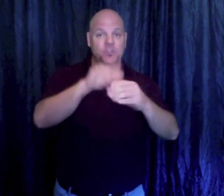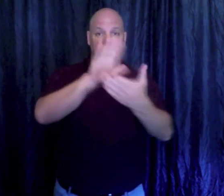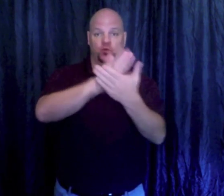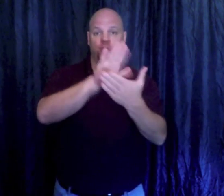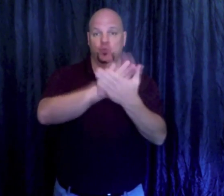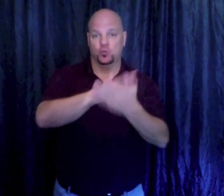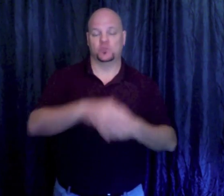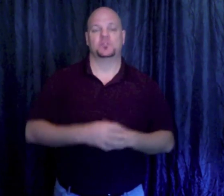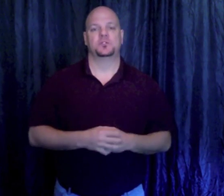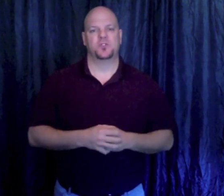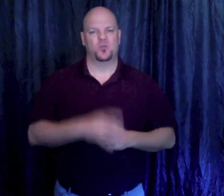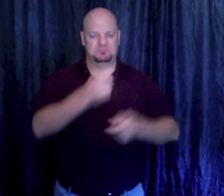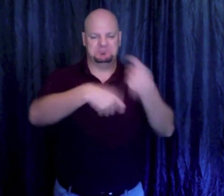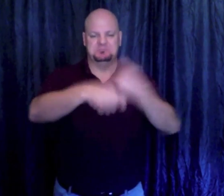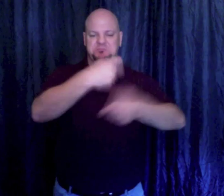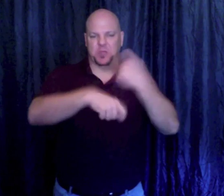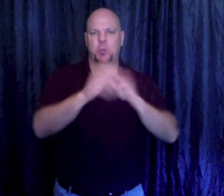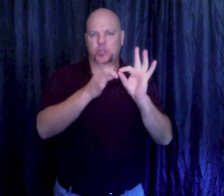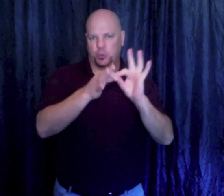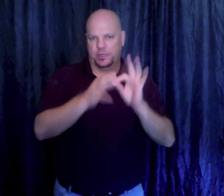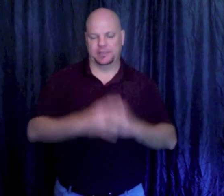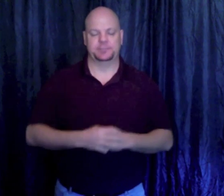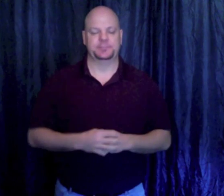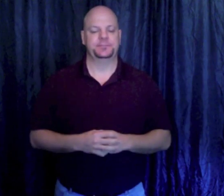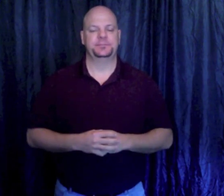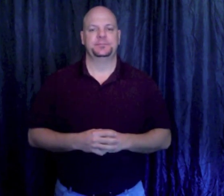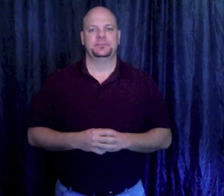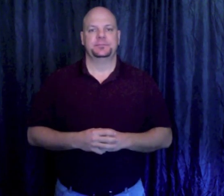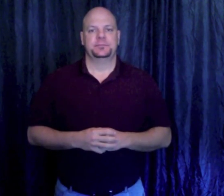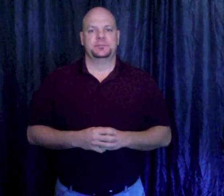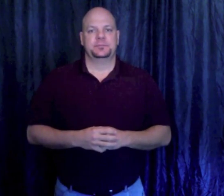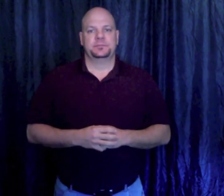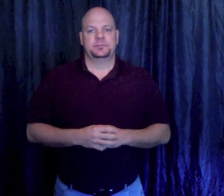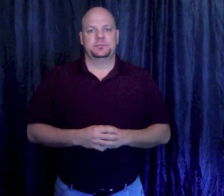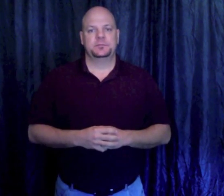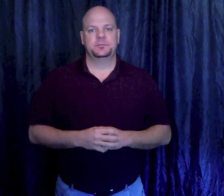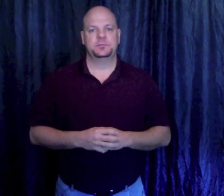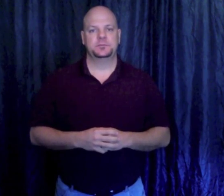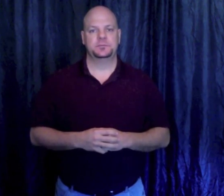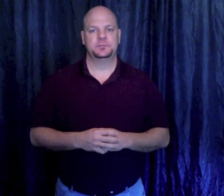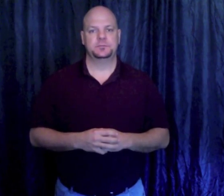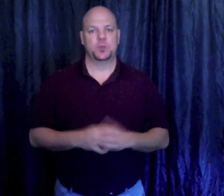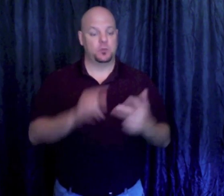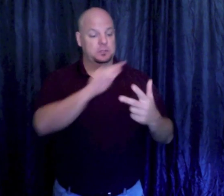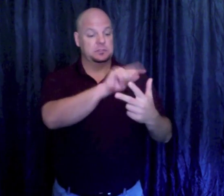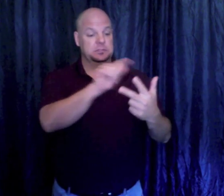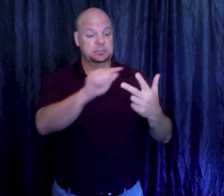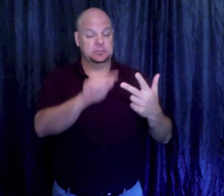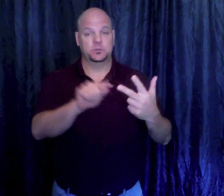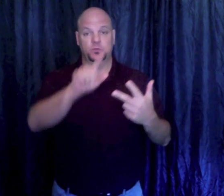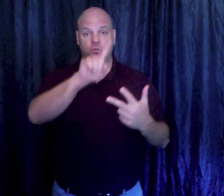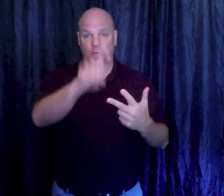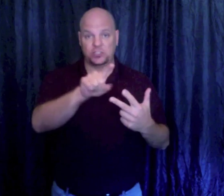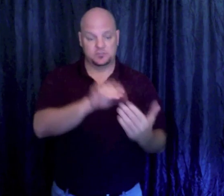interpreting. So I am always faced with these questions that I'm presenting to